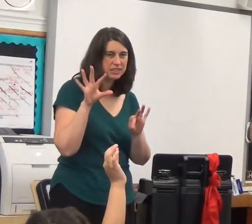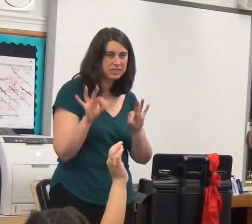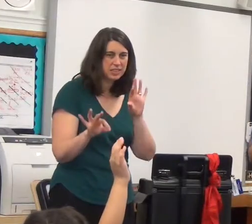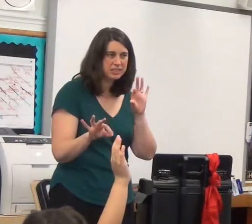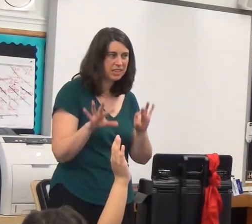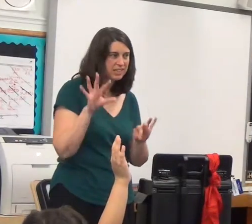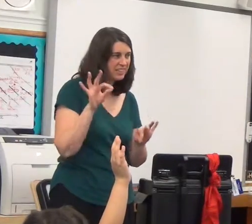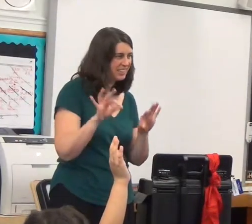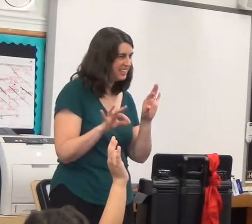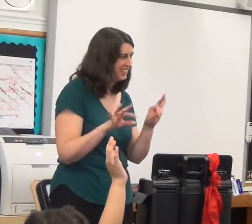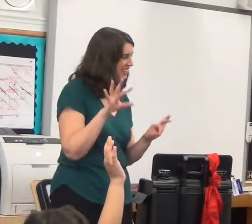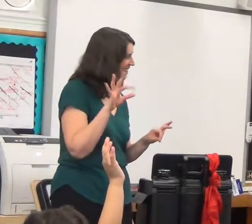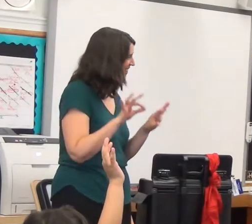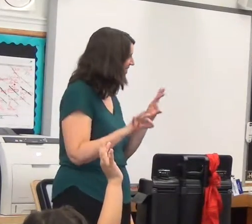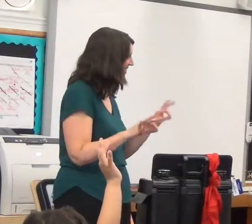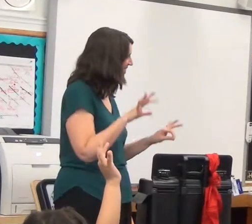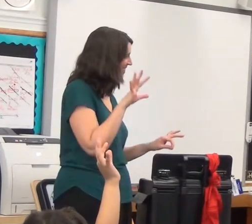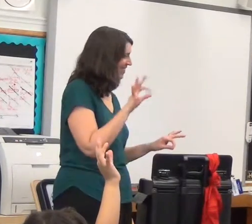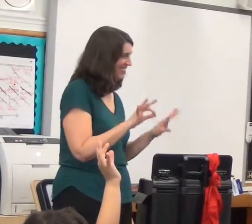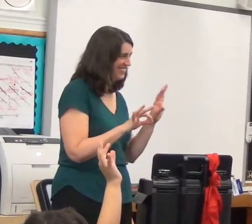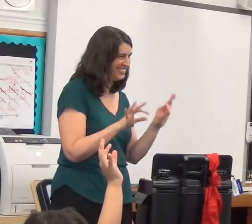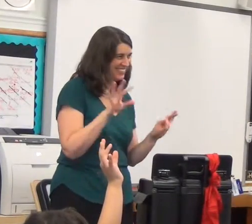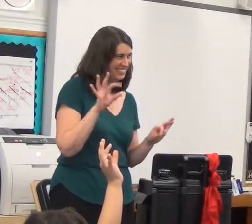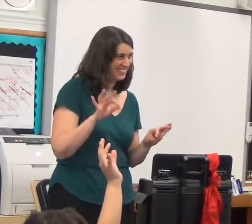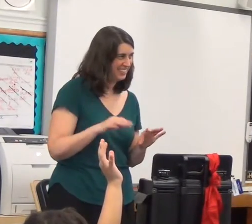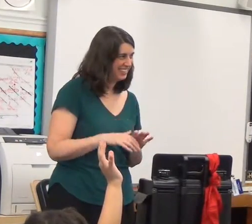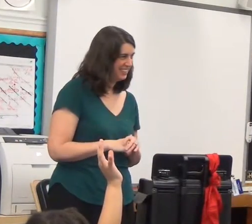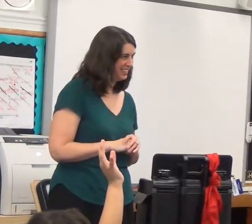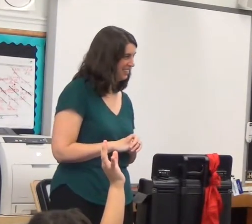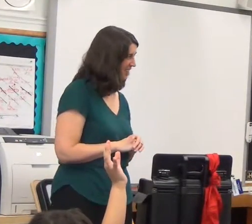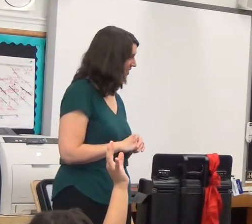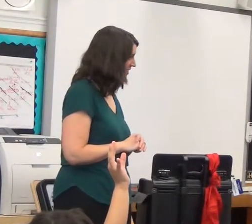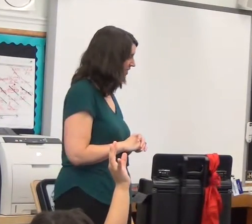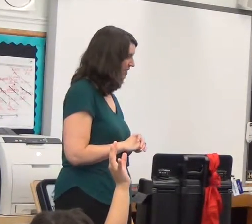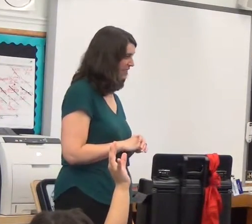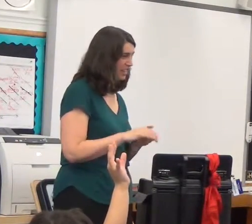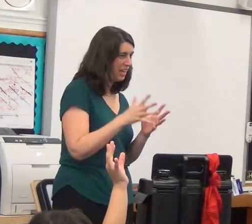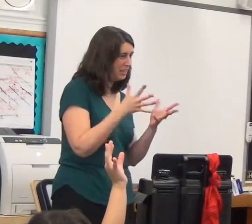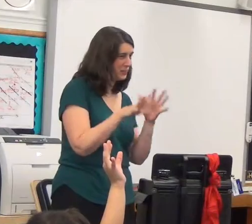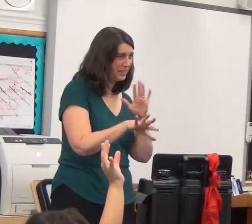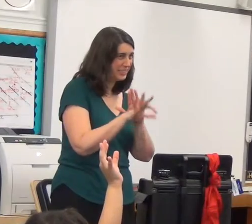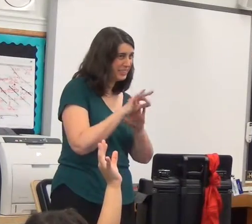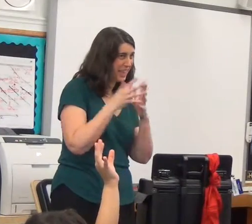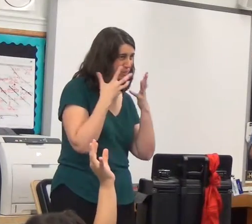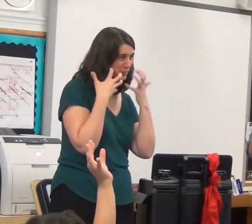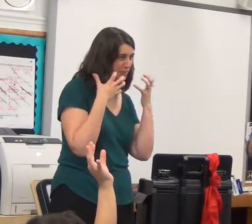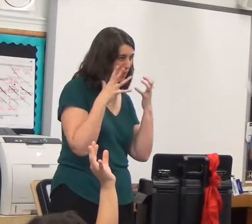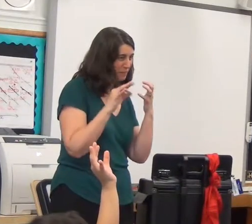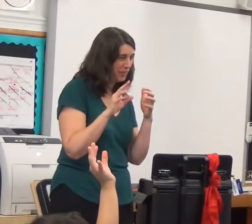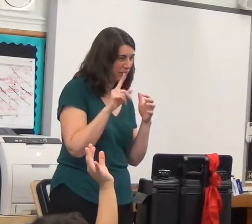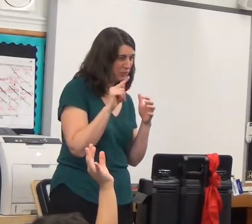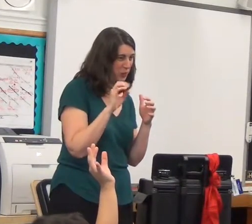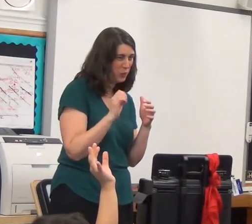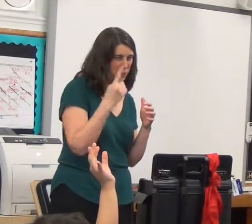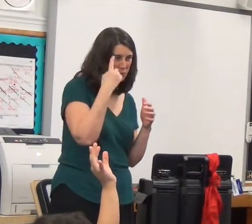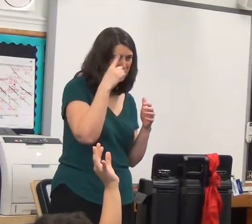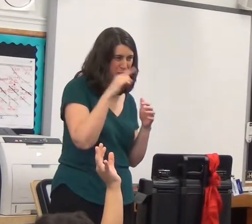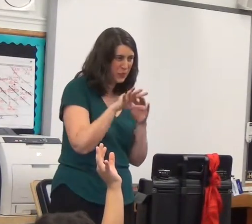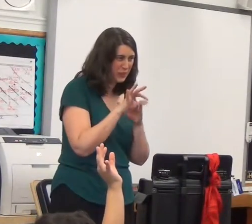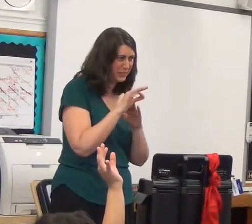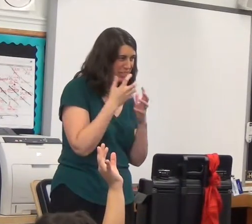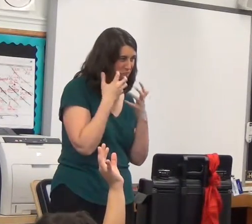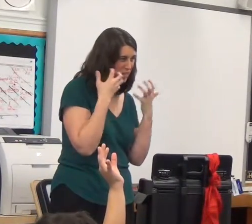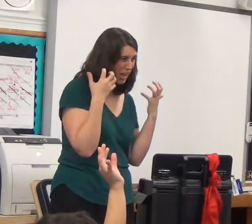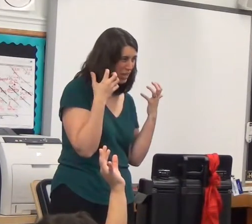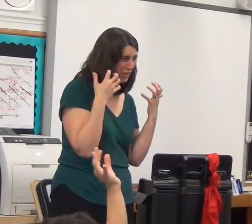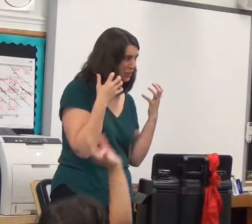a tiger by the toe. That sounds really dangerous. Why would we catch a tiger by the